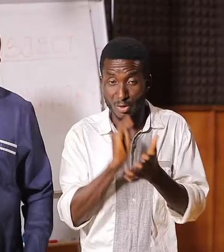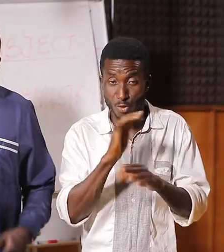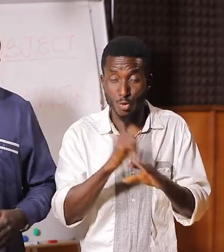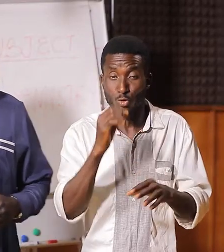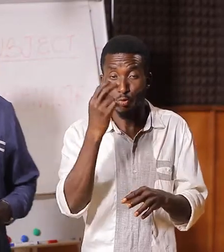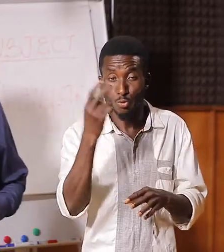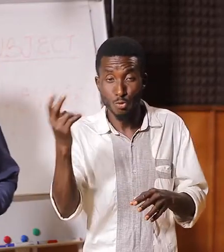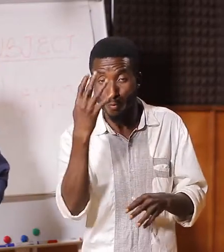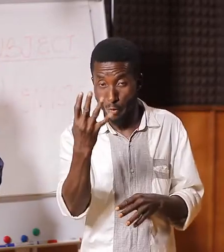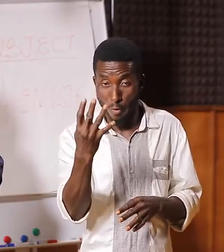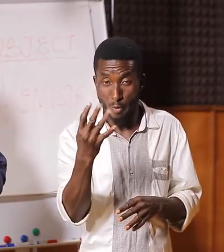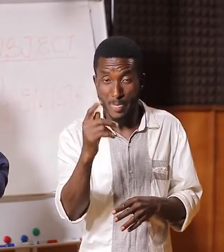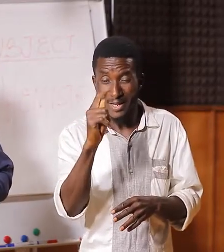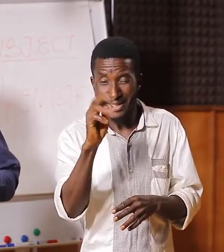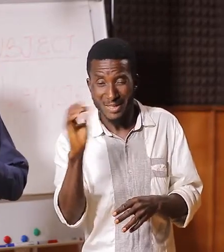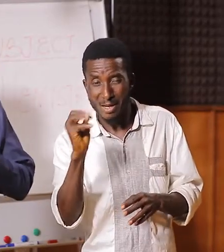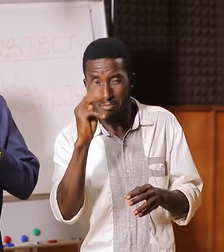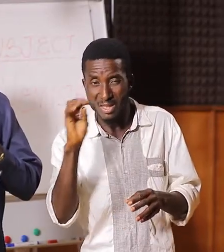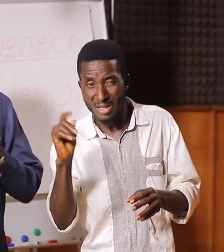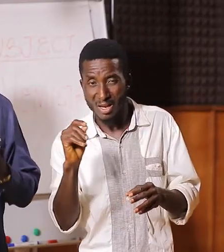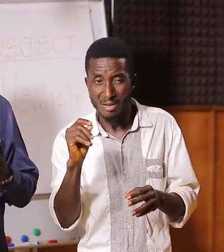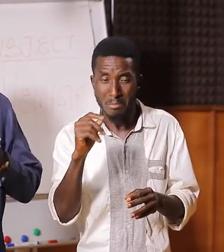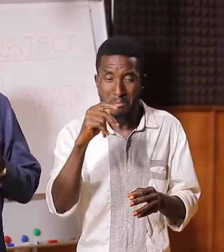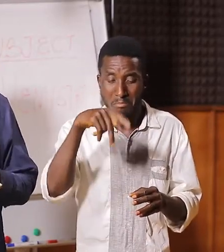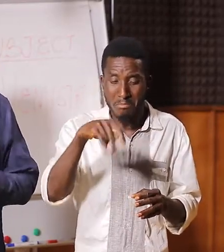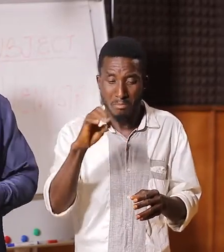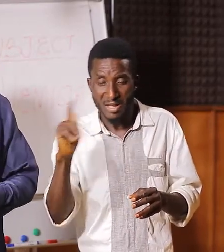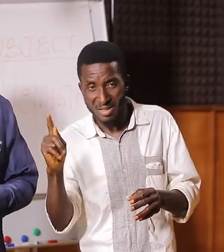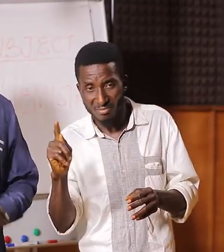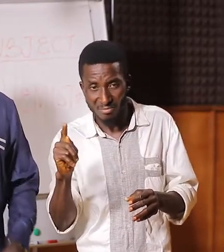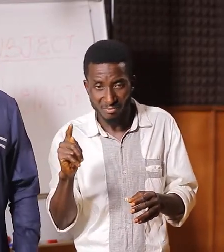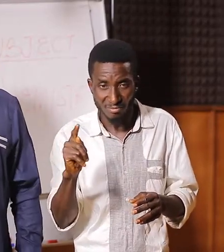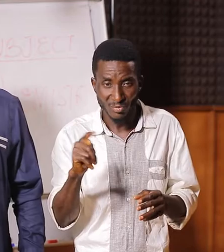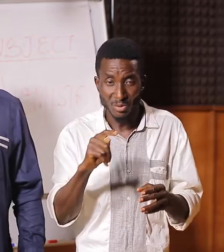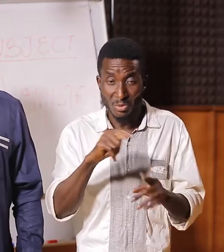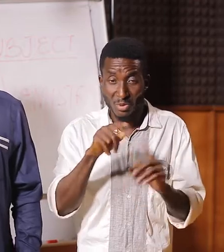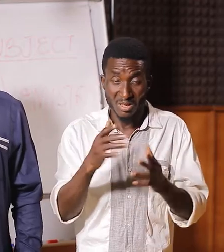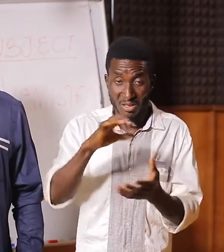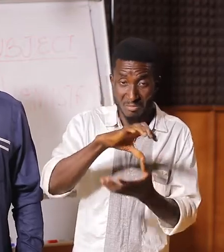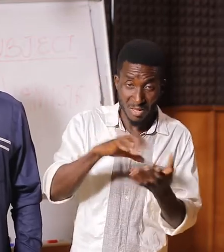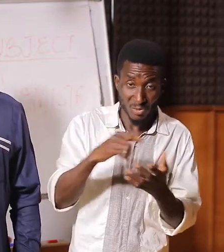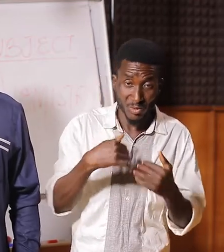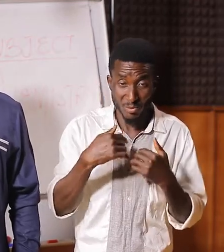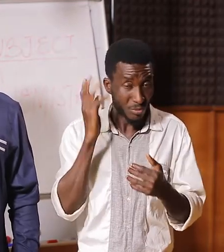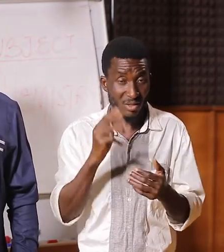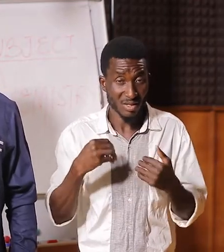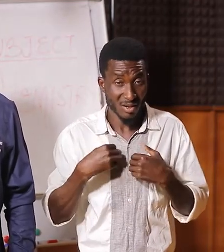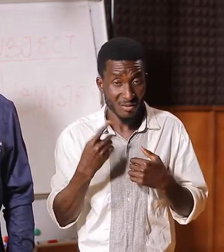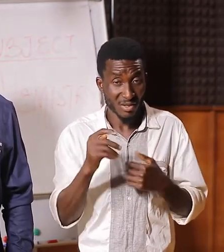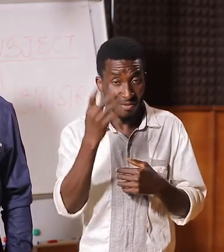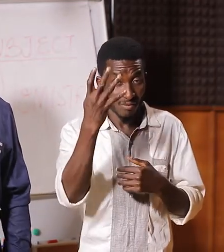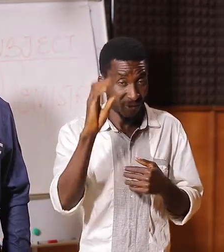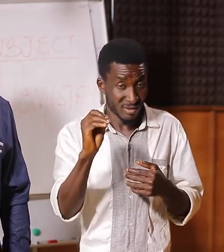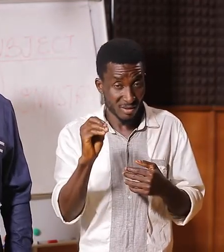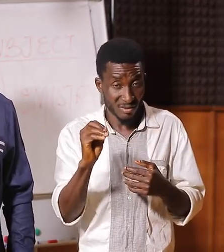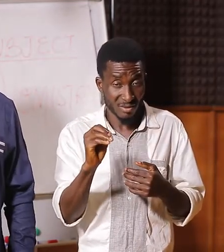2,2,4-trimethyl-pentane. This 2,2,4-trimethyl-pentane, when they are mixed in the ratio 1:1, then we have 50 of the octane number